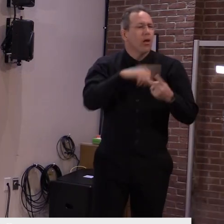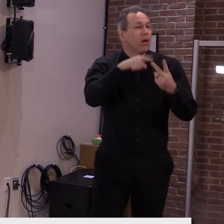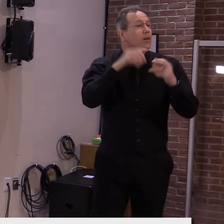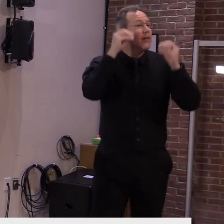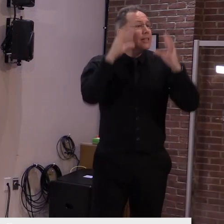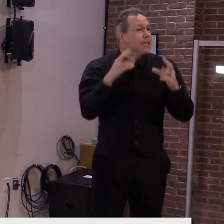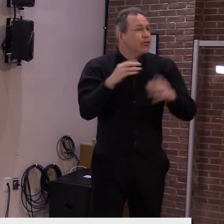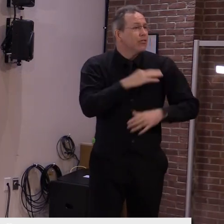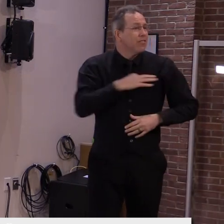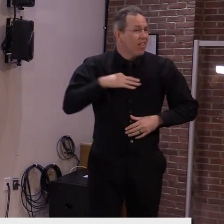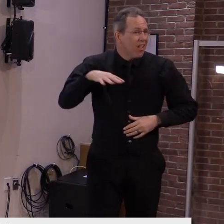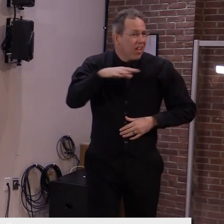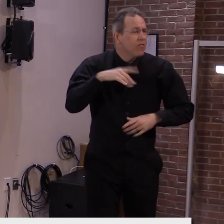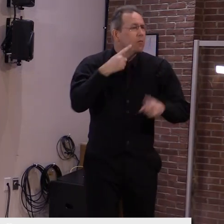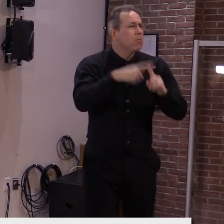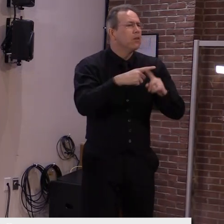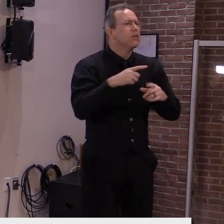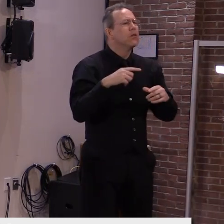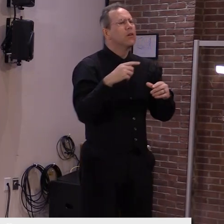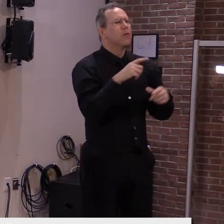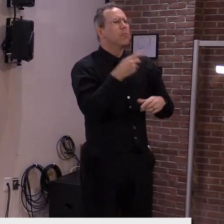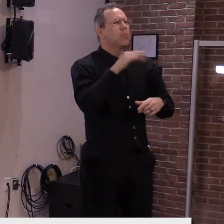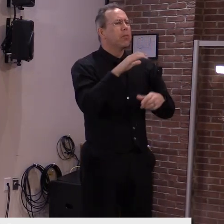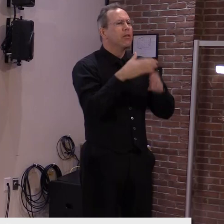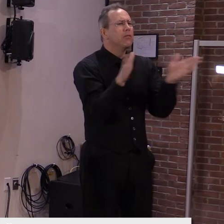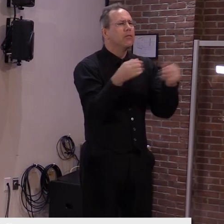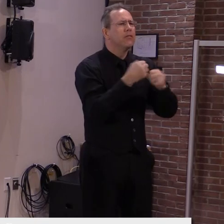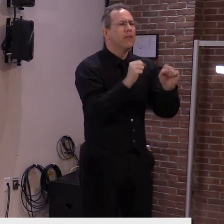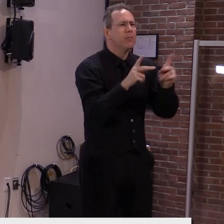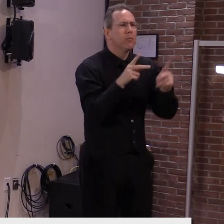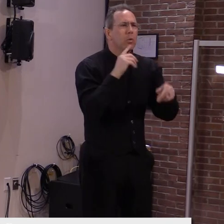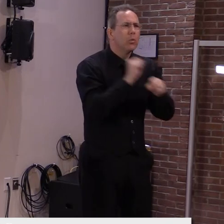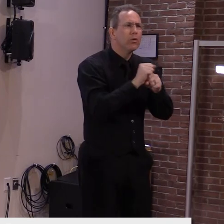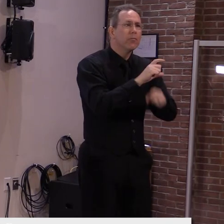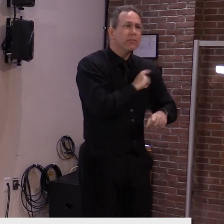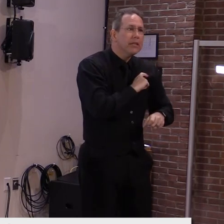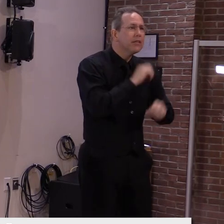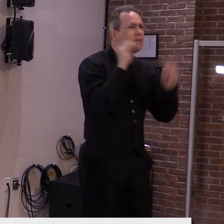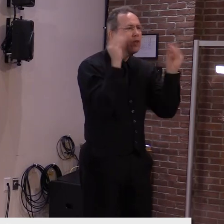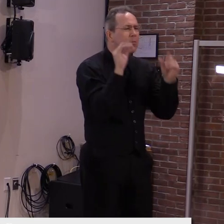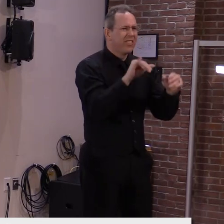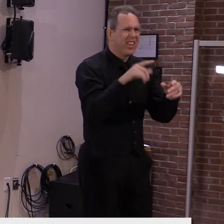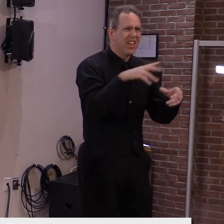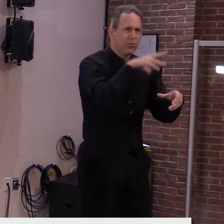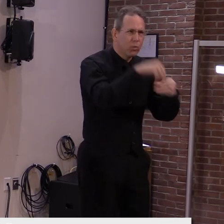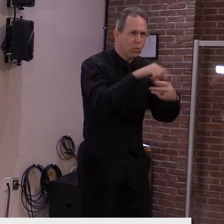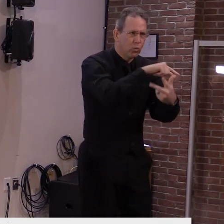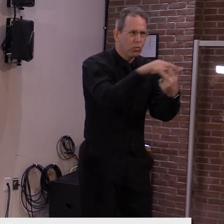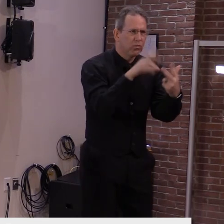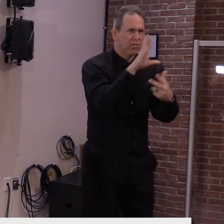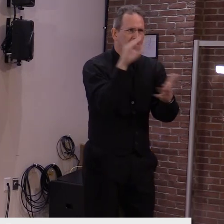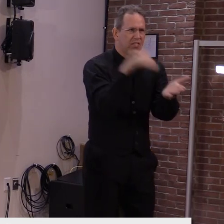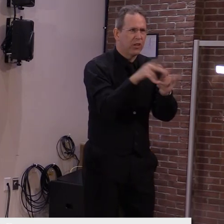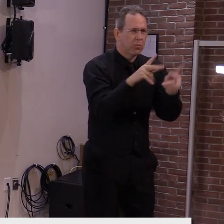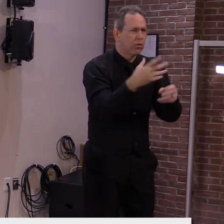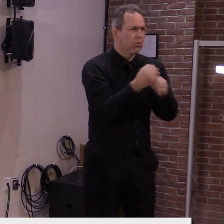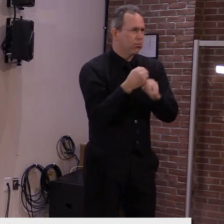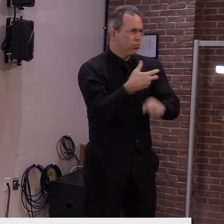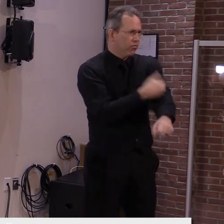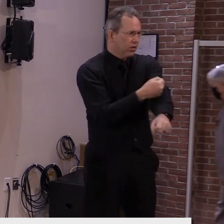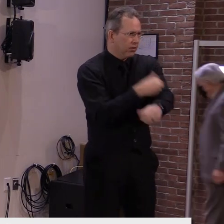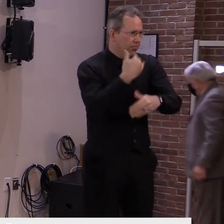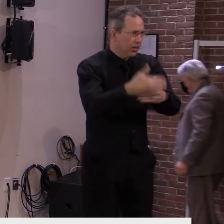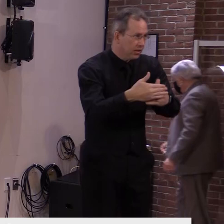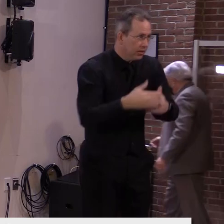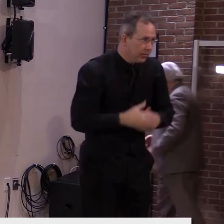personnel. In a few minutes, Secretary Smith will provide a logistical update on how this rollout will work, but this